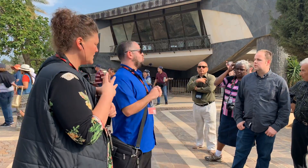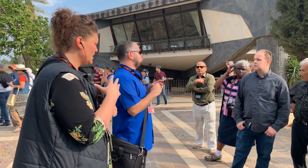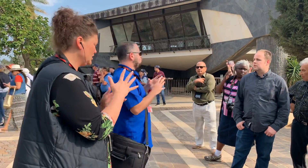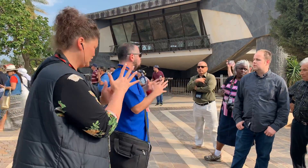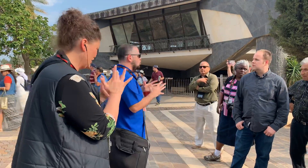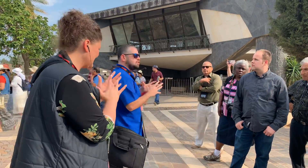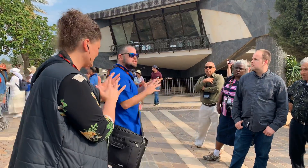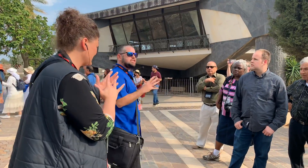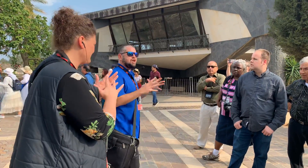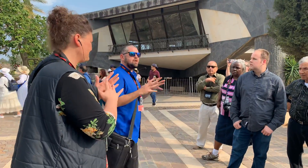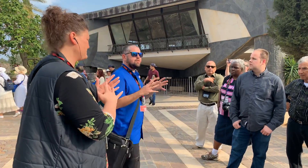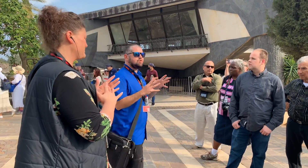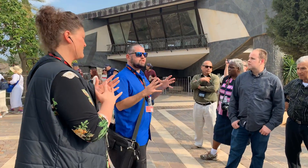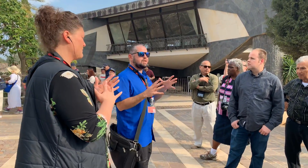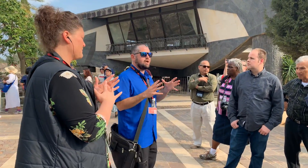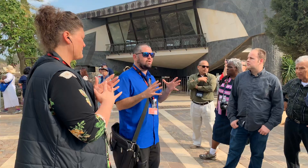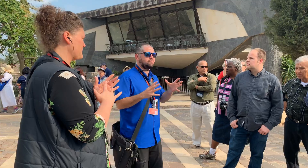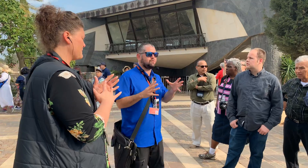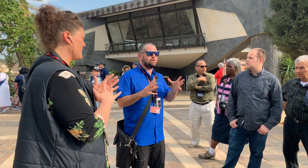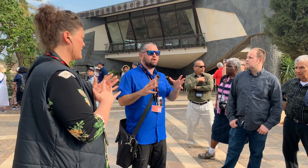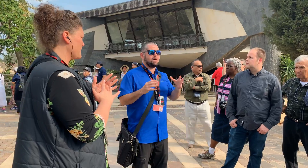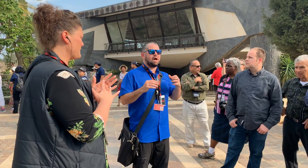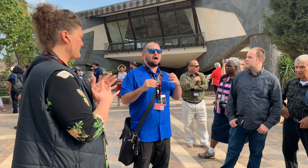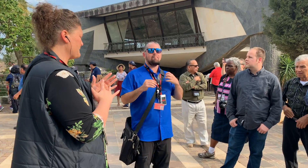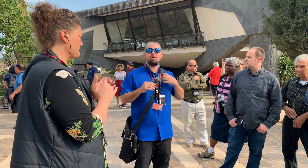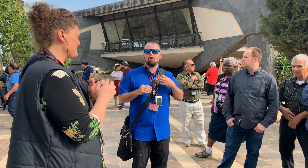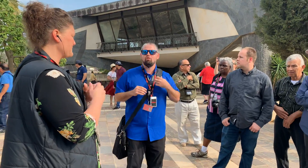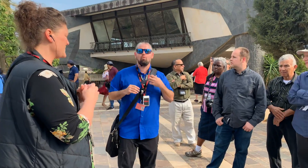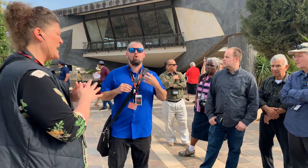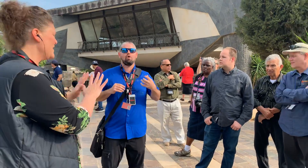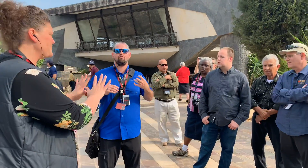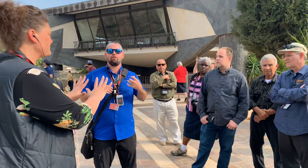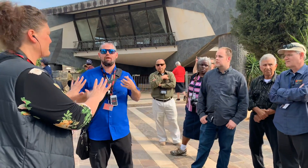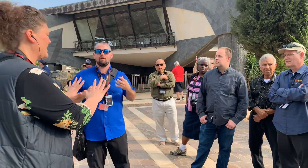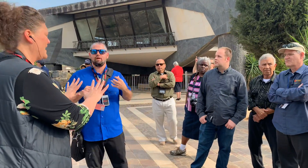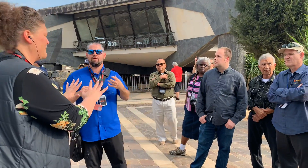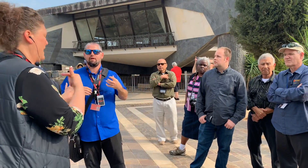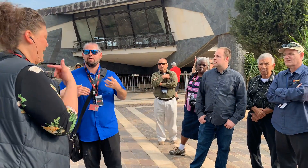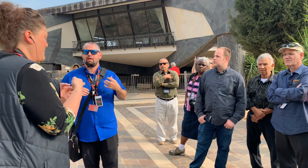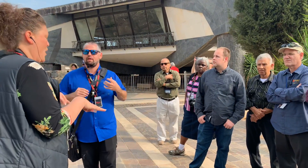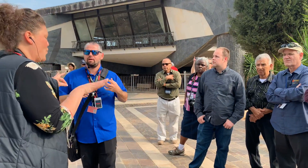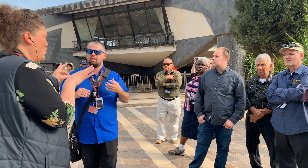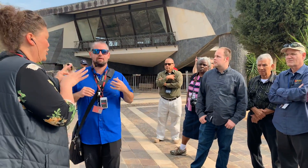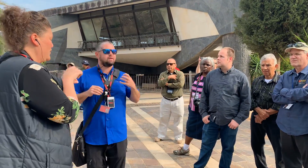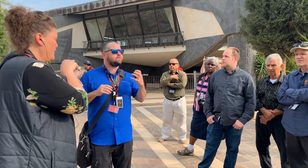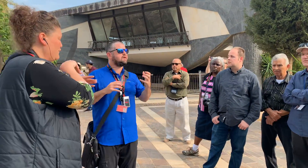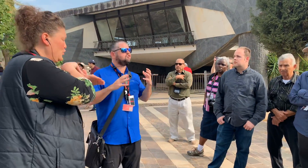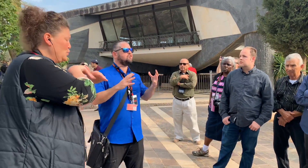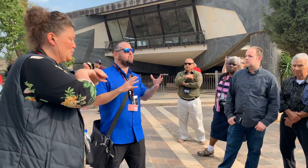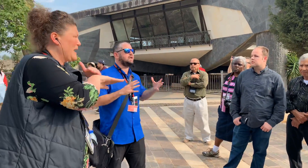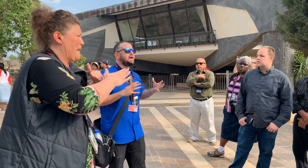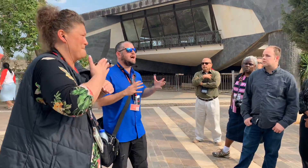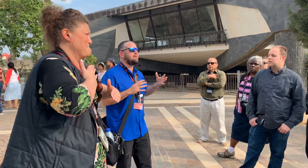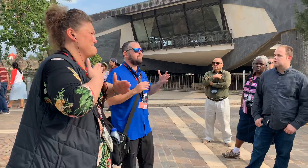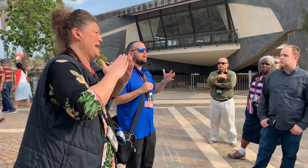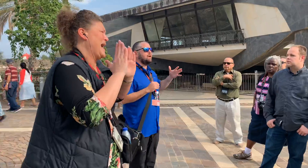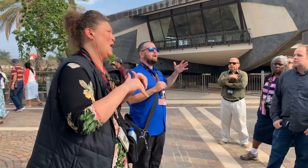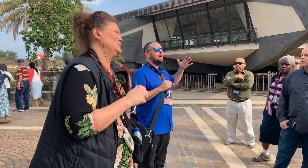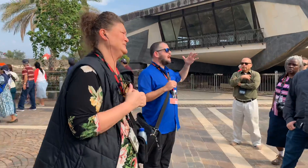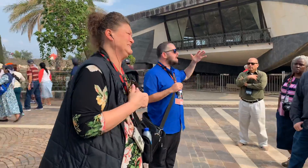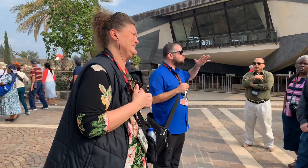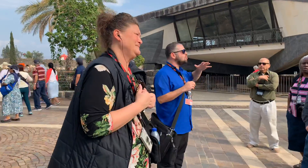Sir, do not disturb yourself. I'm not worthy that you will